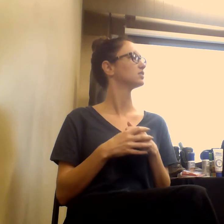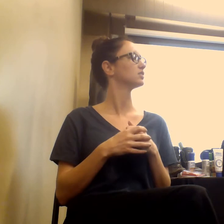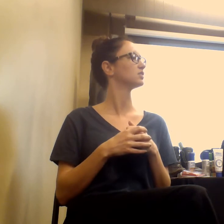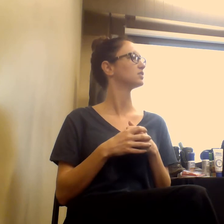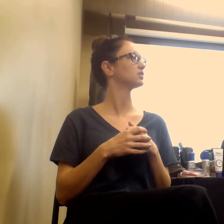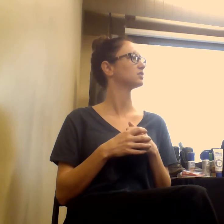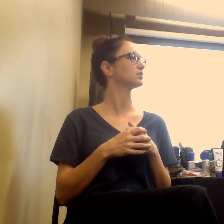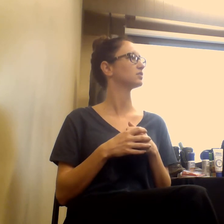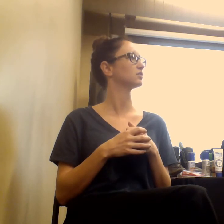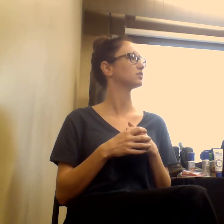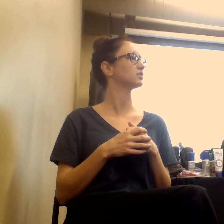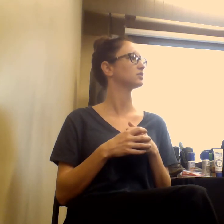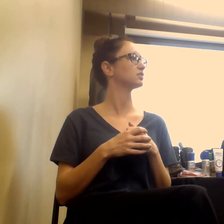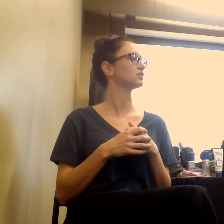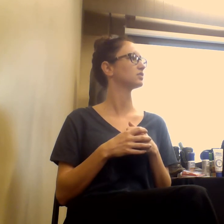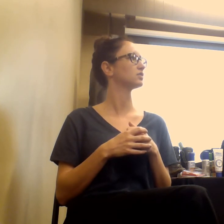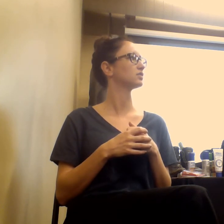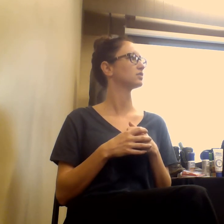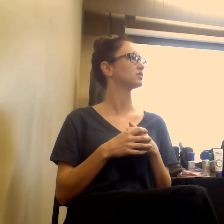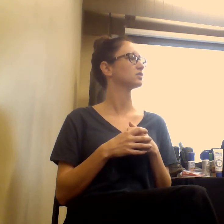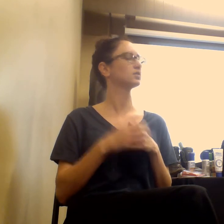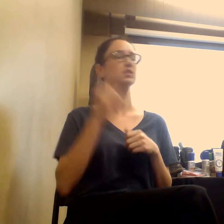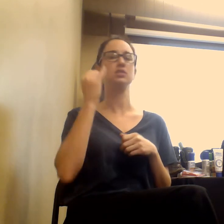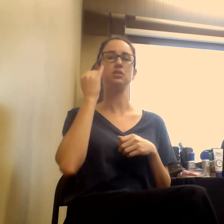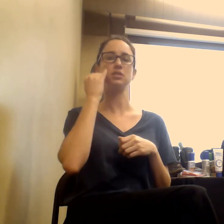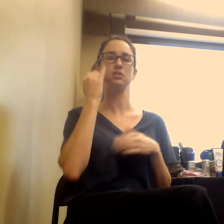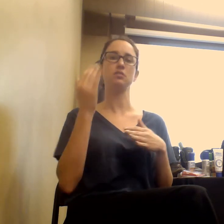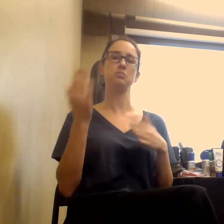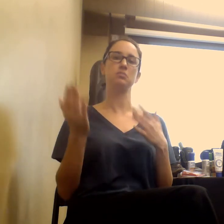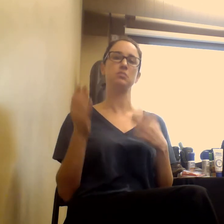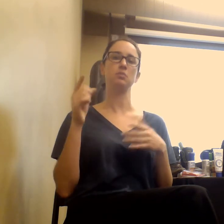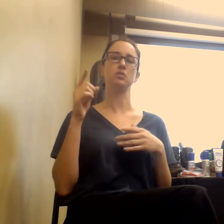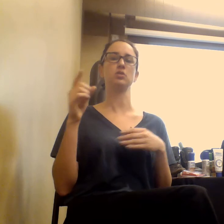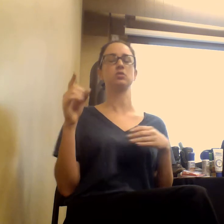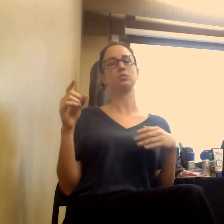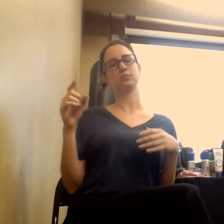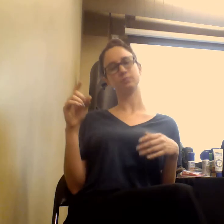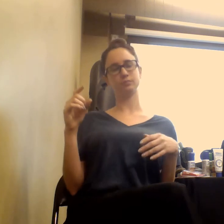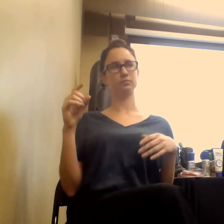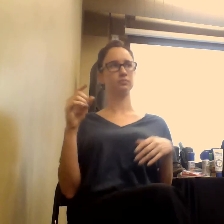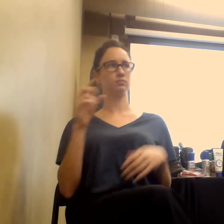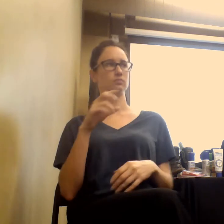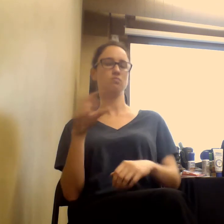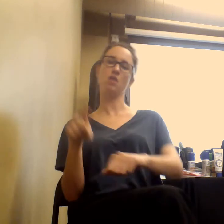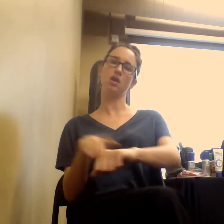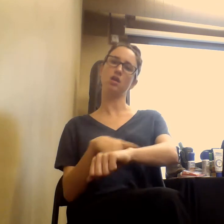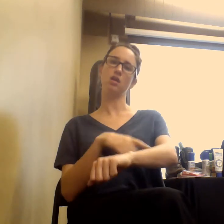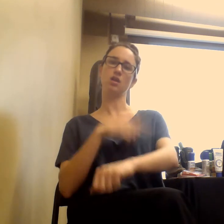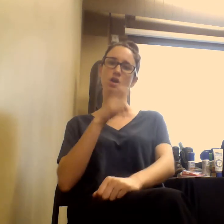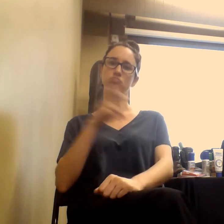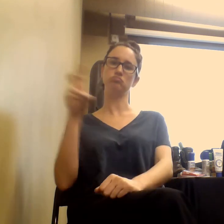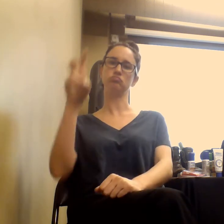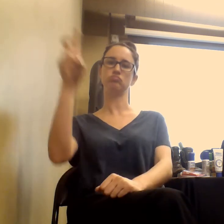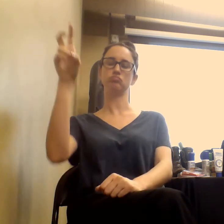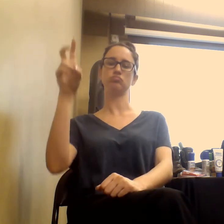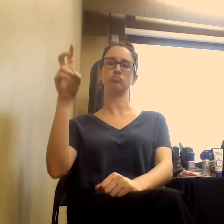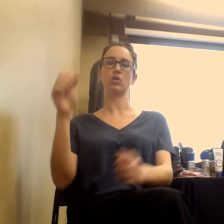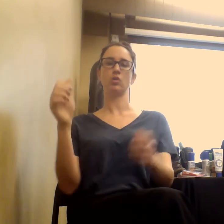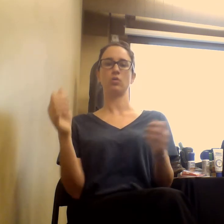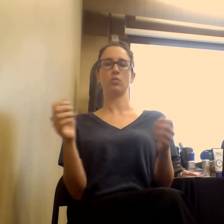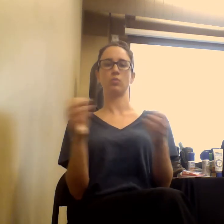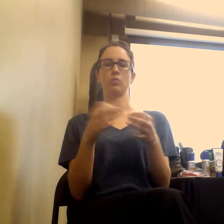like, if you're expecting a longer trip on high foot placement scale trails, to go down to the Colorado Bend Trail and check that